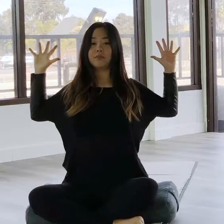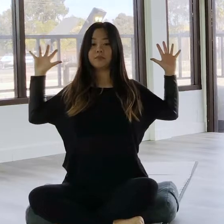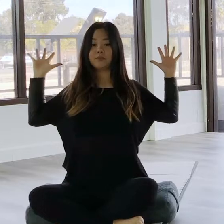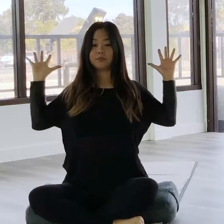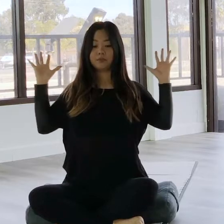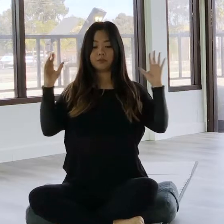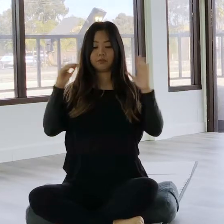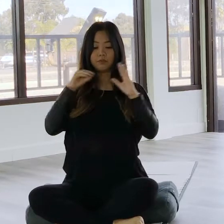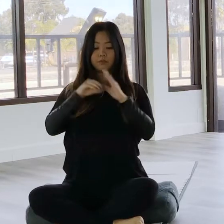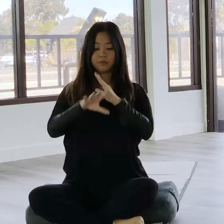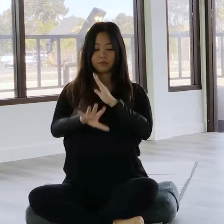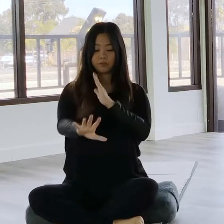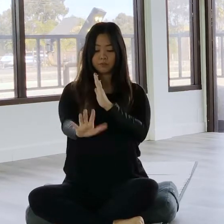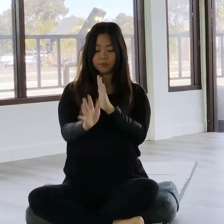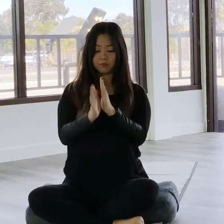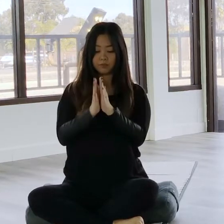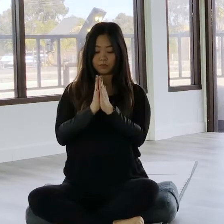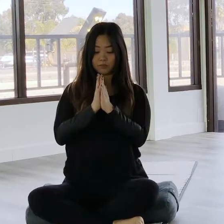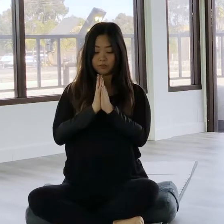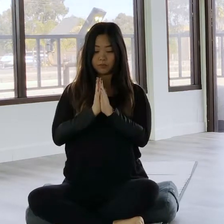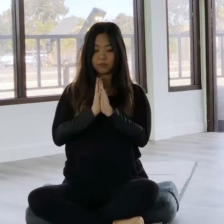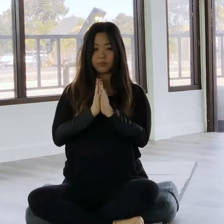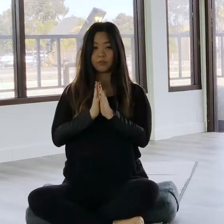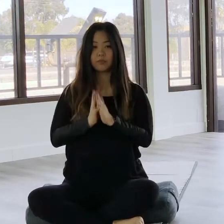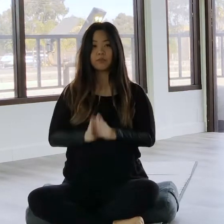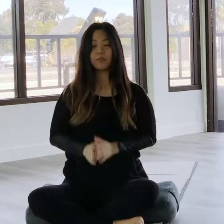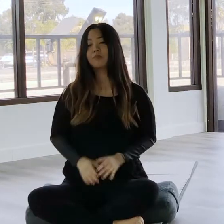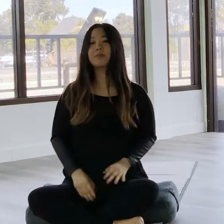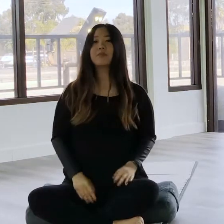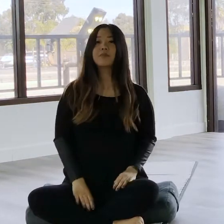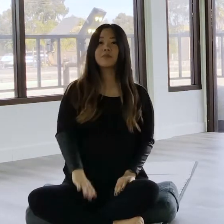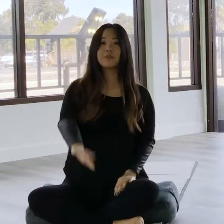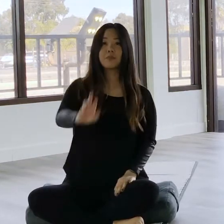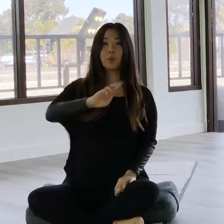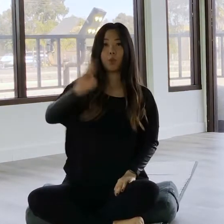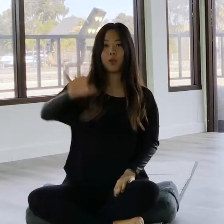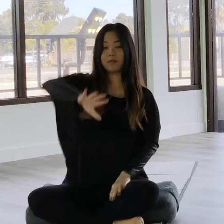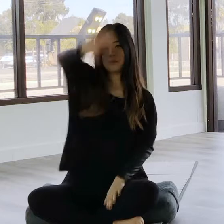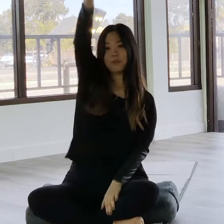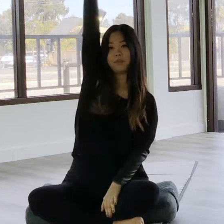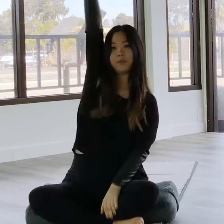Exhale, come back down. Rounding the right hand back.